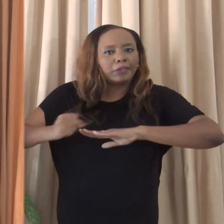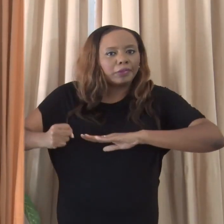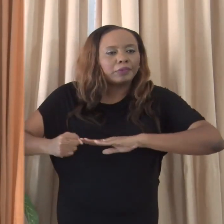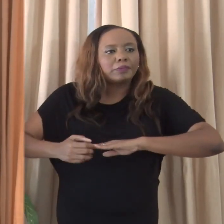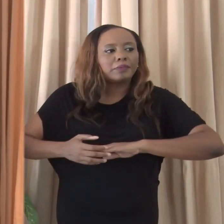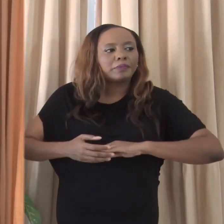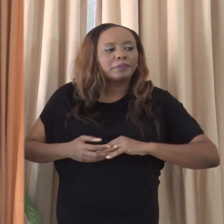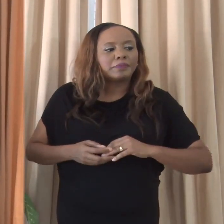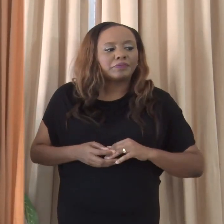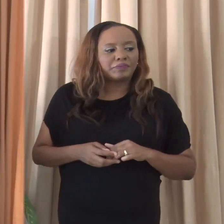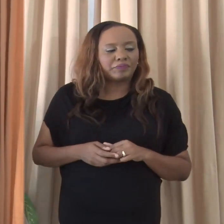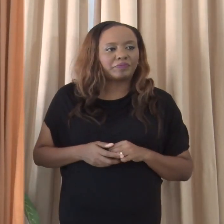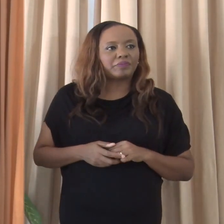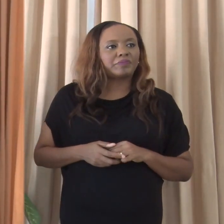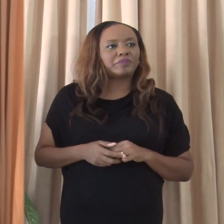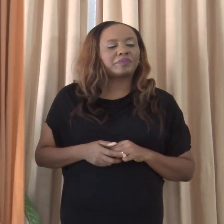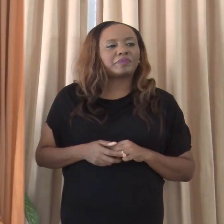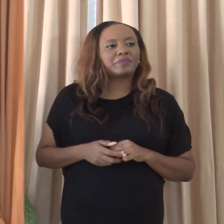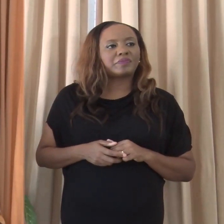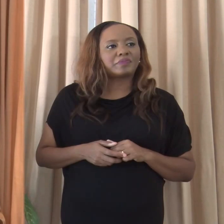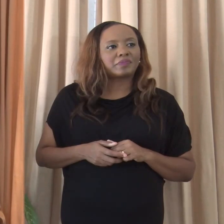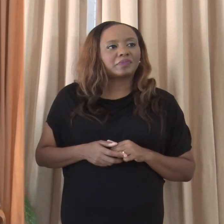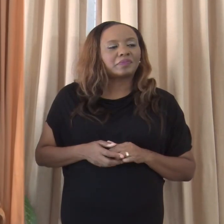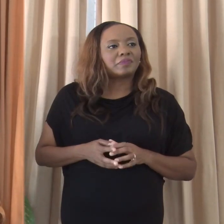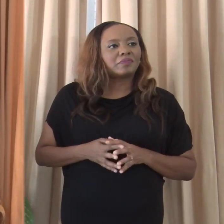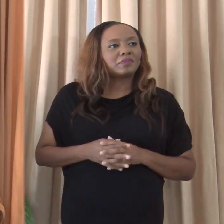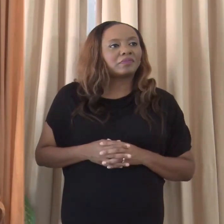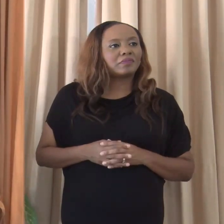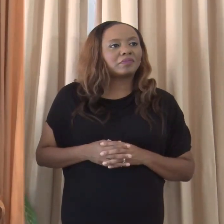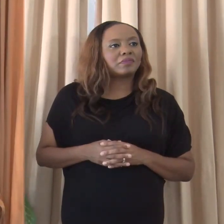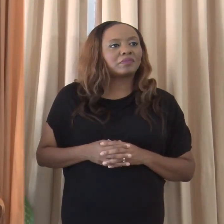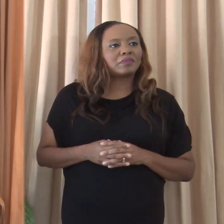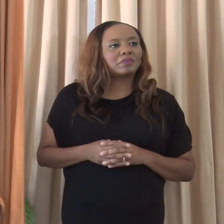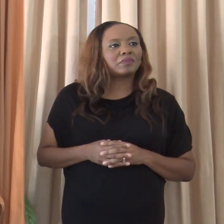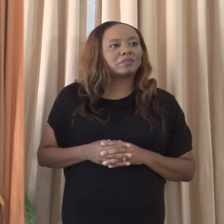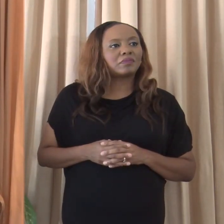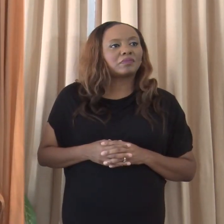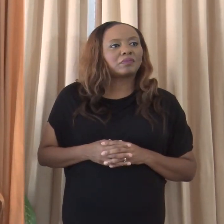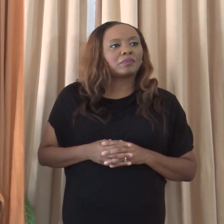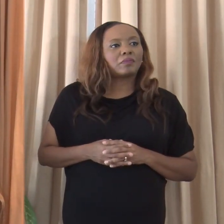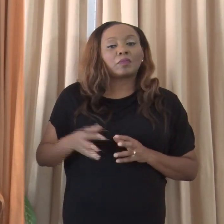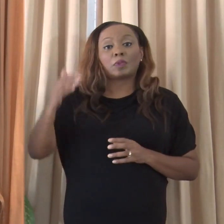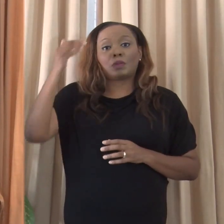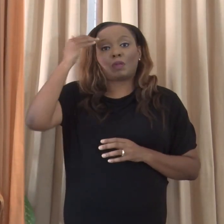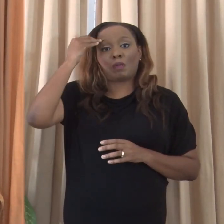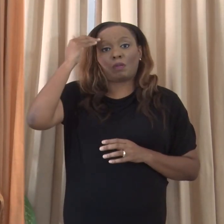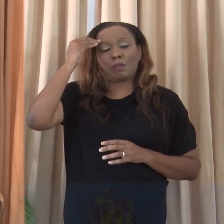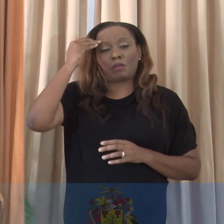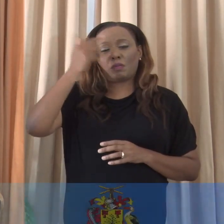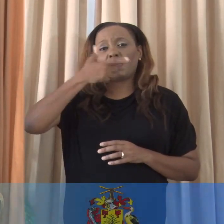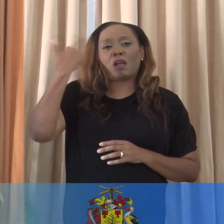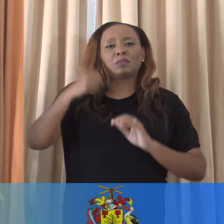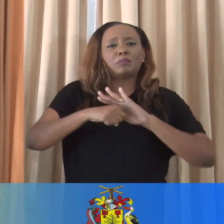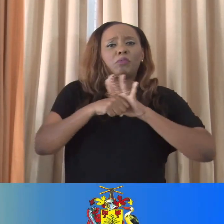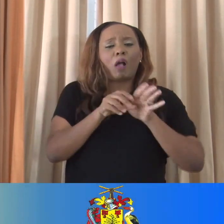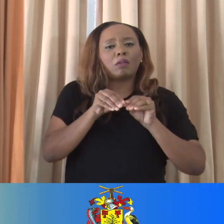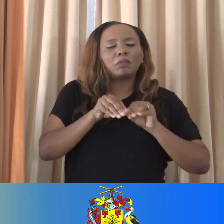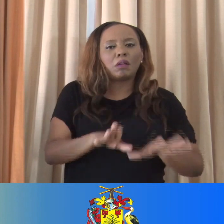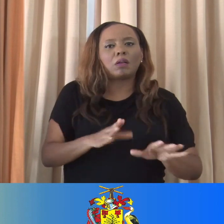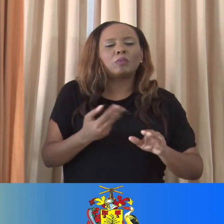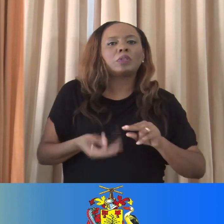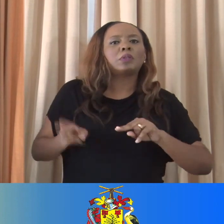actually, obviously, as a result of the virus, we have increased the instances of hand sanitizers